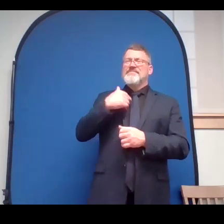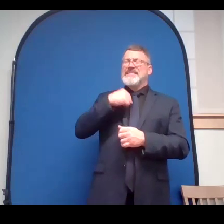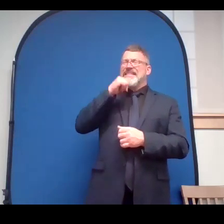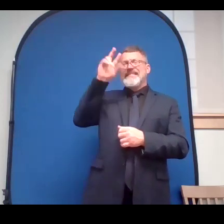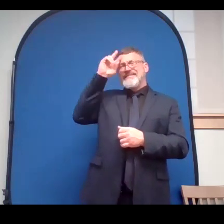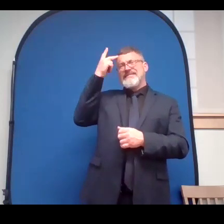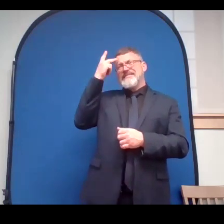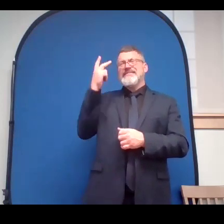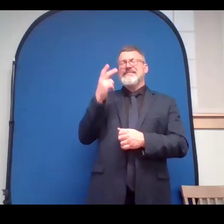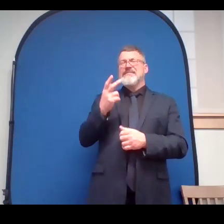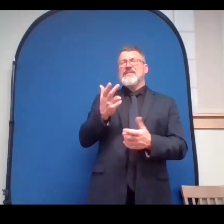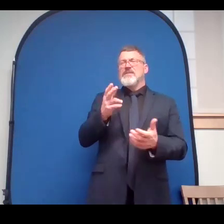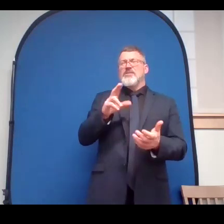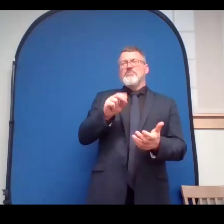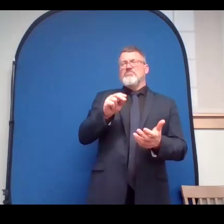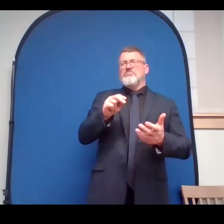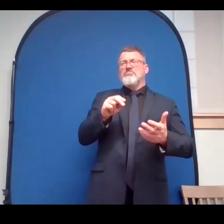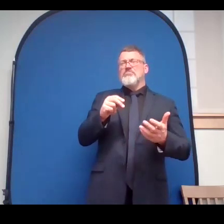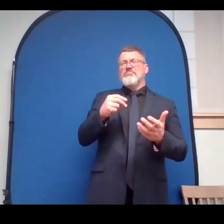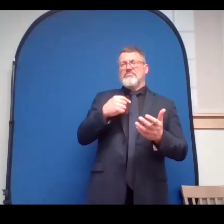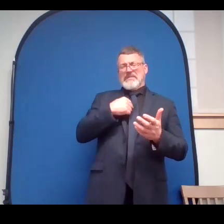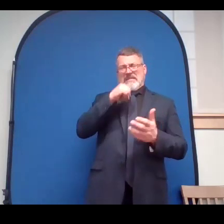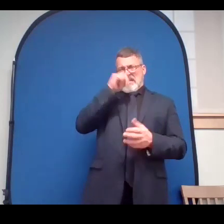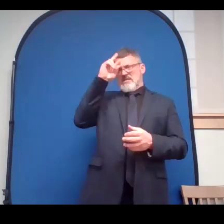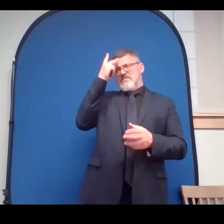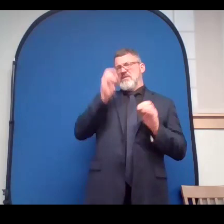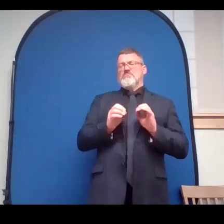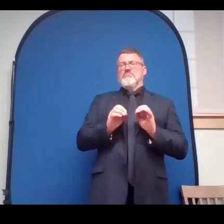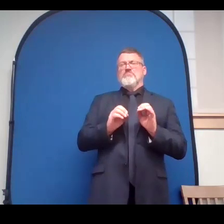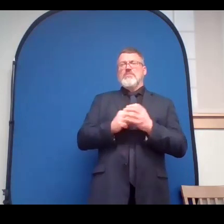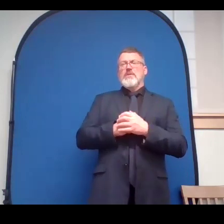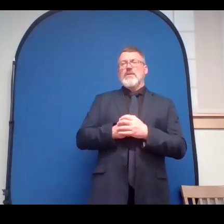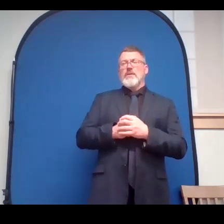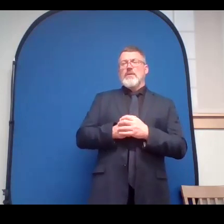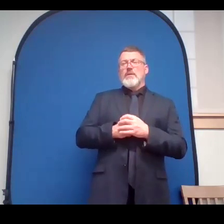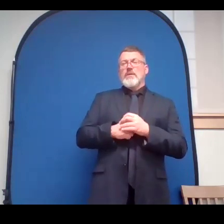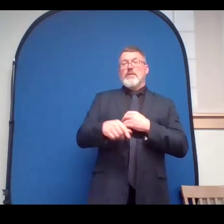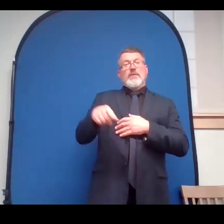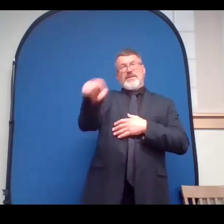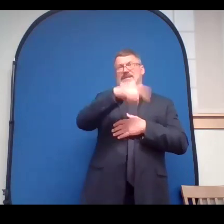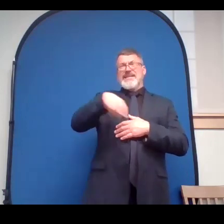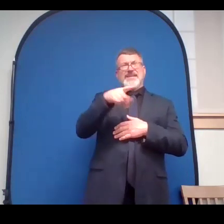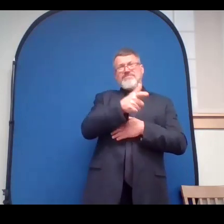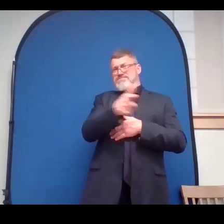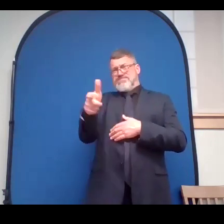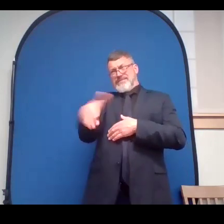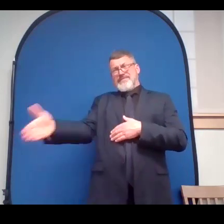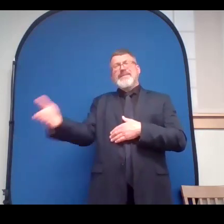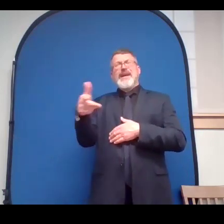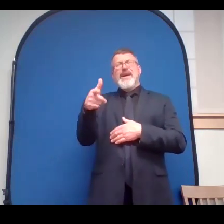No, I didn't change my mind. No. Those people are innocent. We're soldiers. We protect and